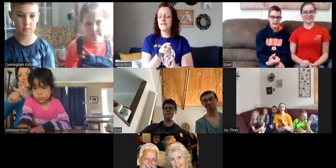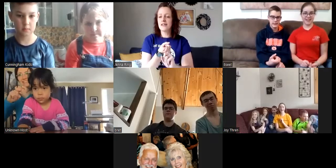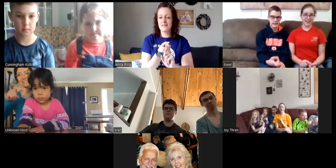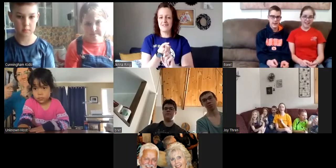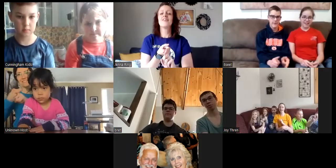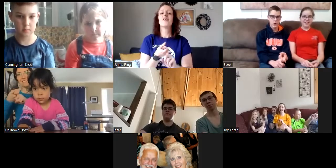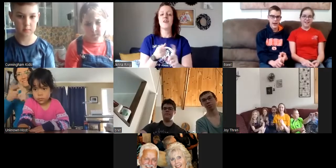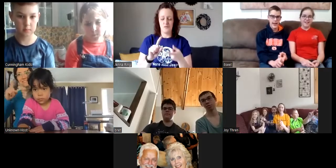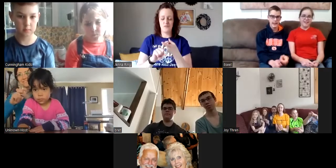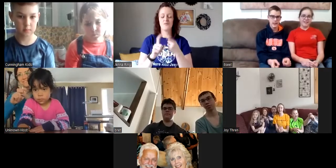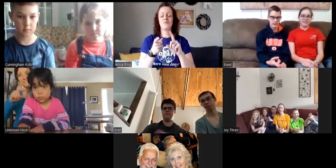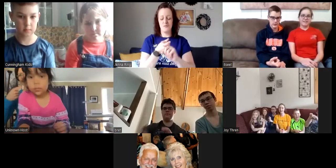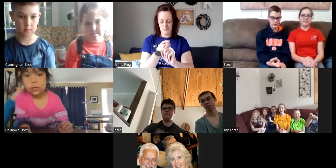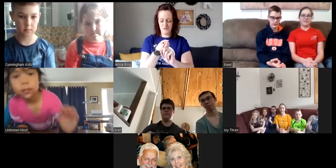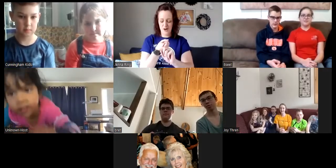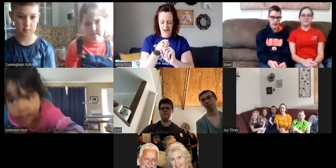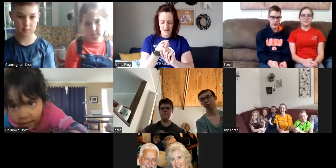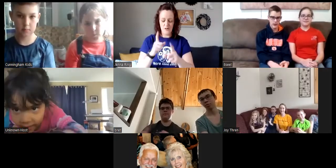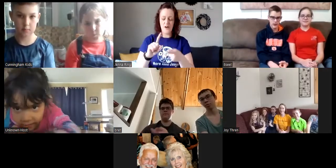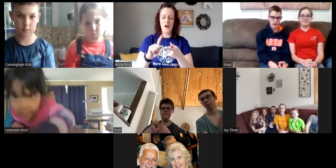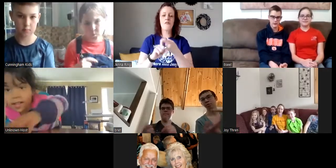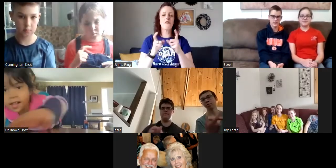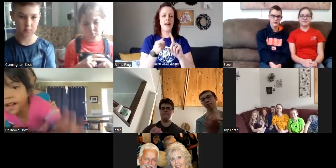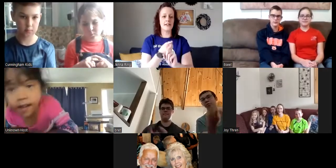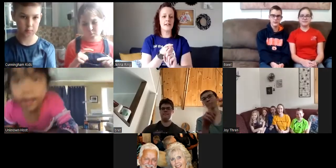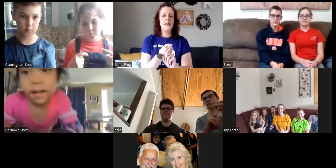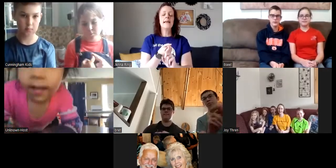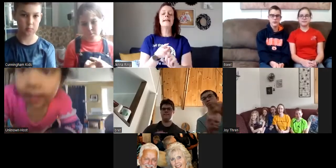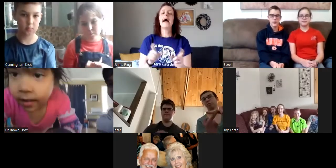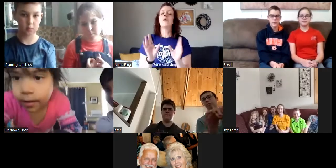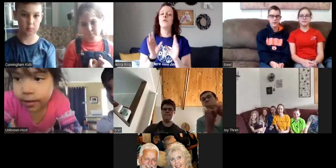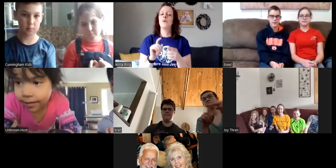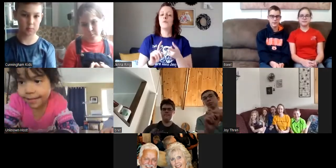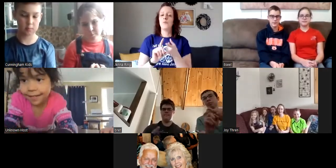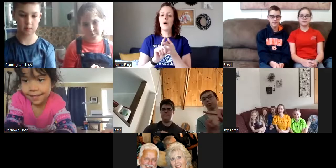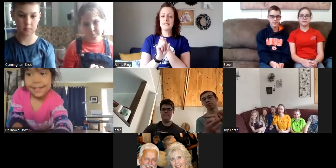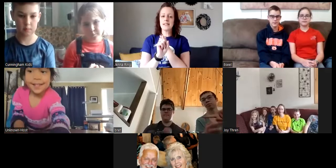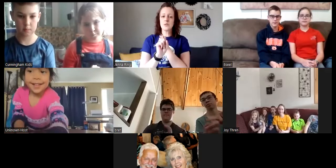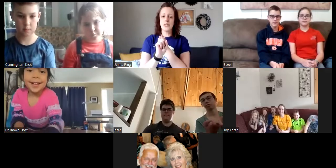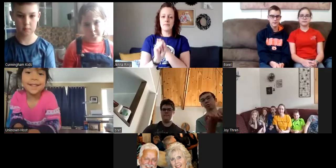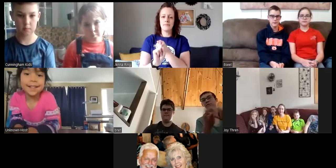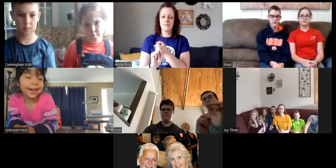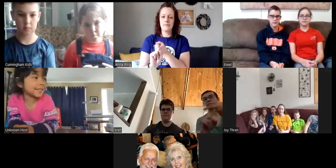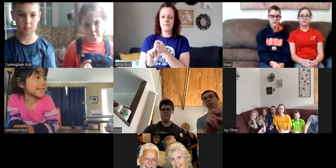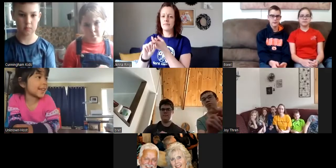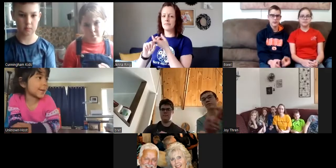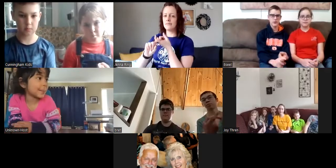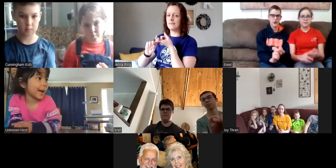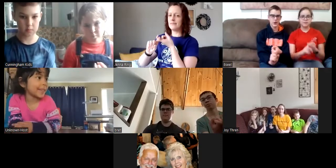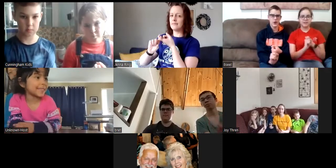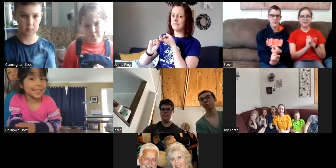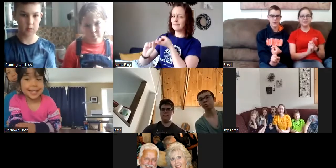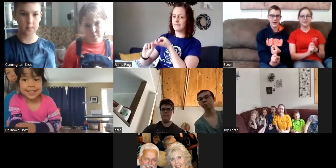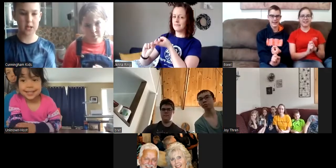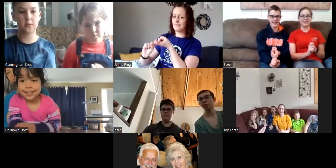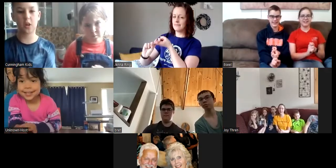Everybody. Friend. Right. A friend. Now, what's this one? Best friend.